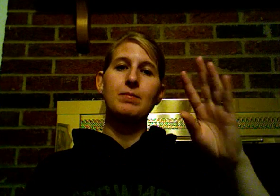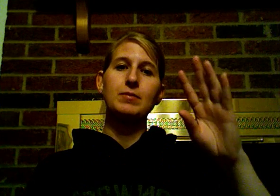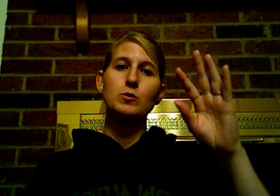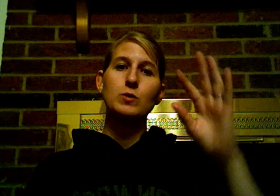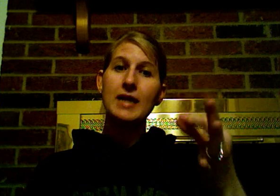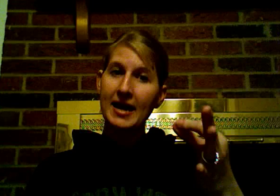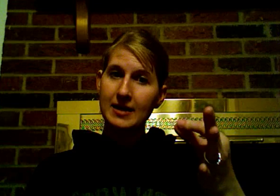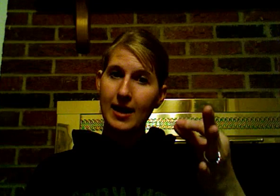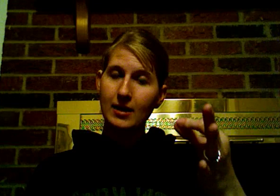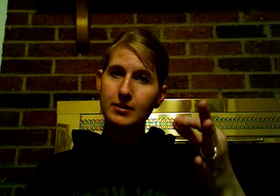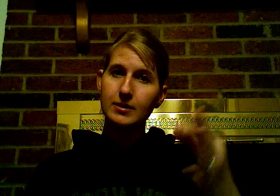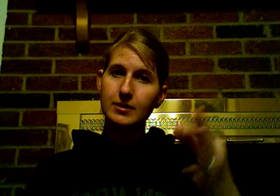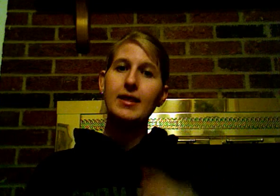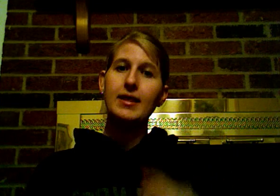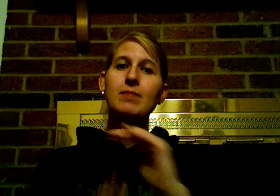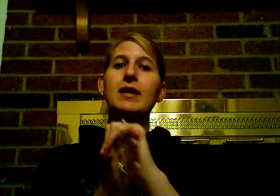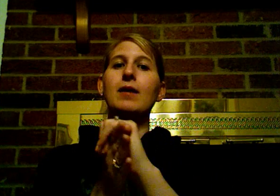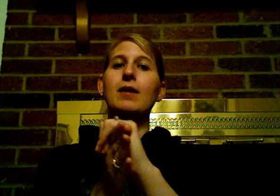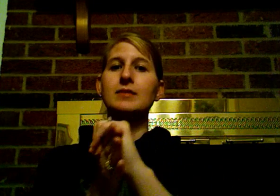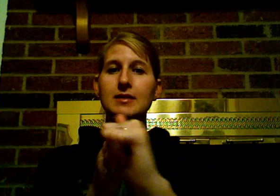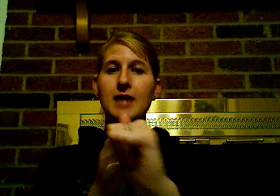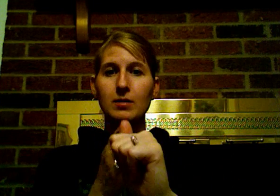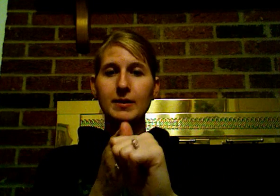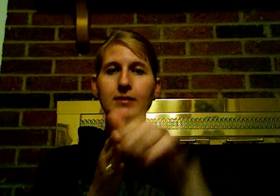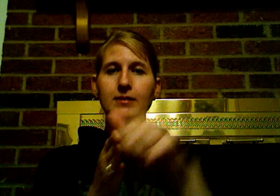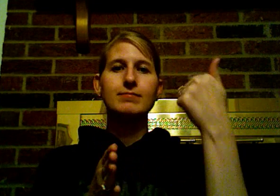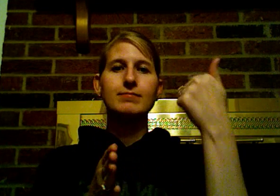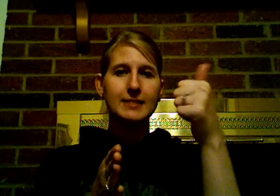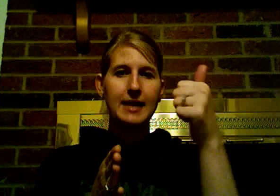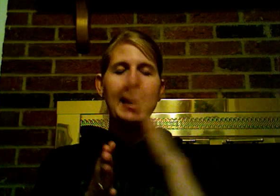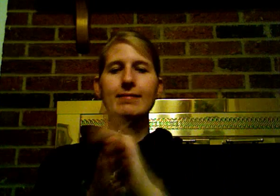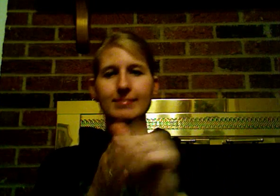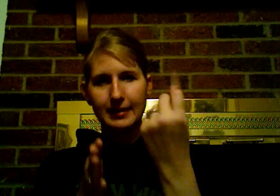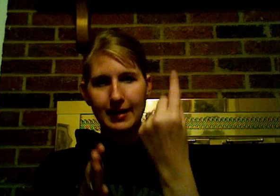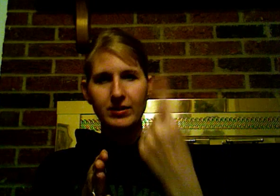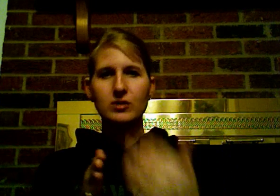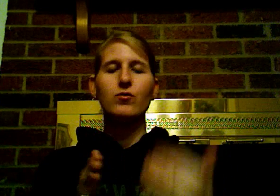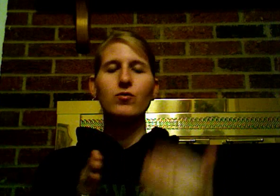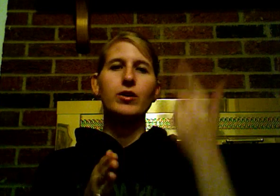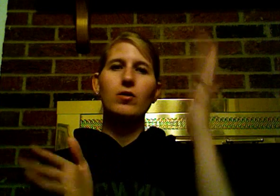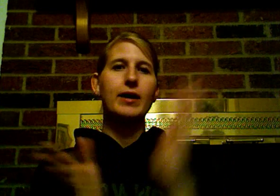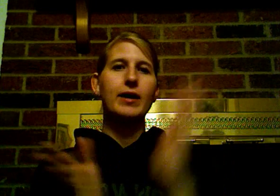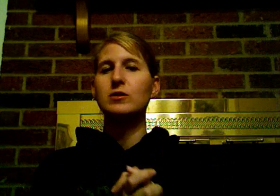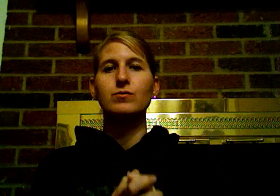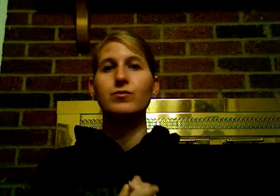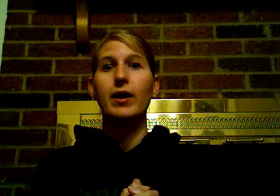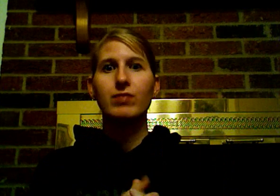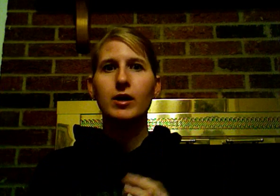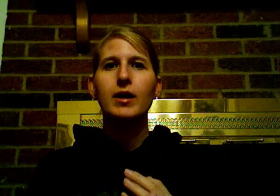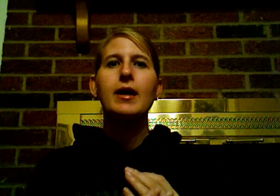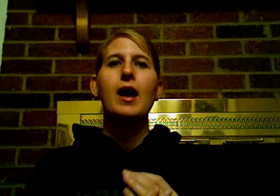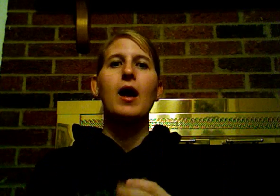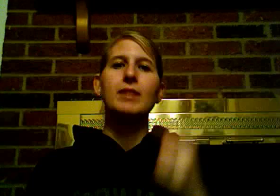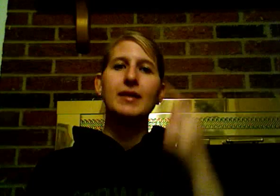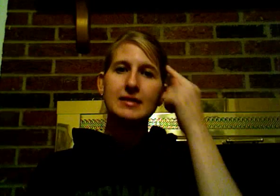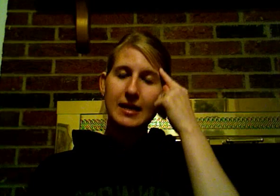to $9. Then it becomes the dollar bills, 10, 11, so forth, all the way up to forever. And the cents